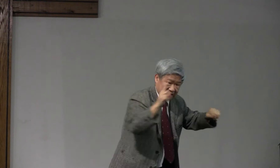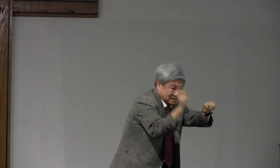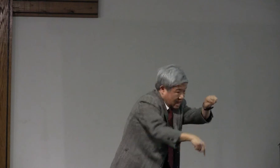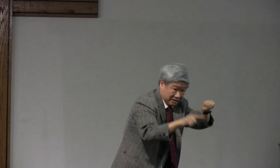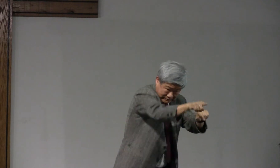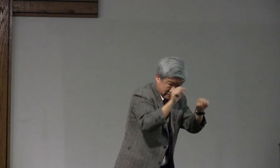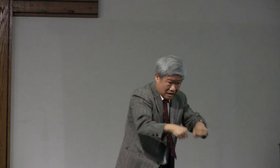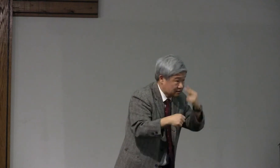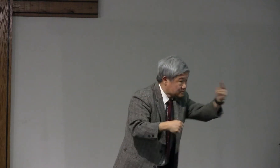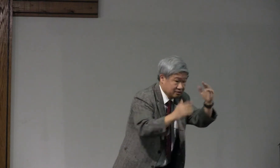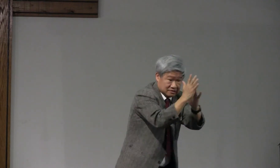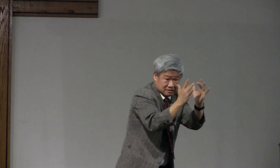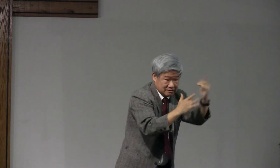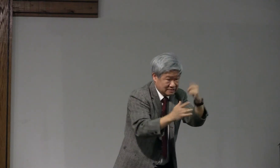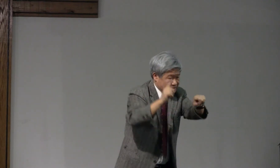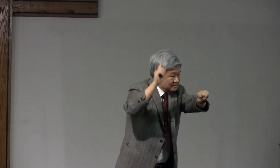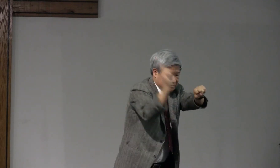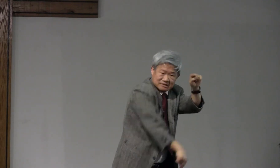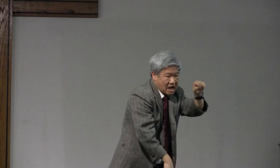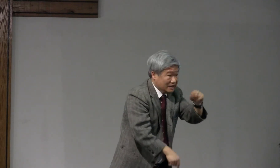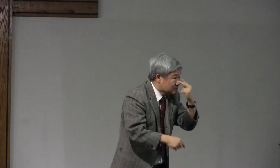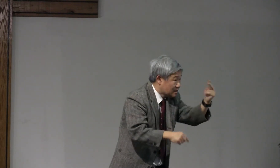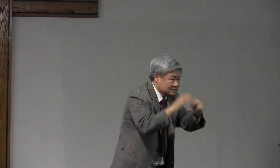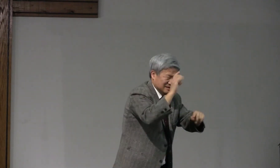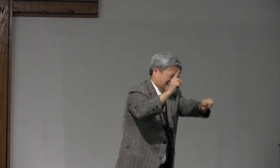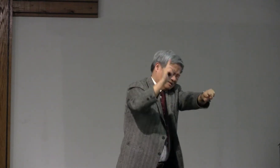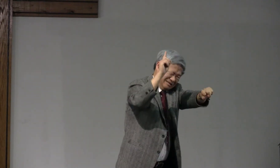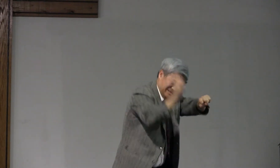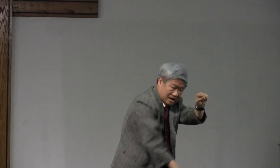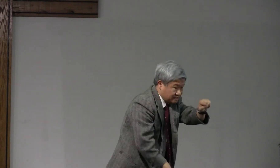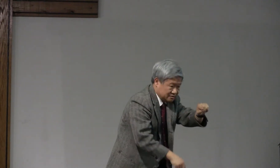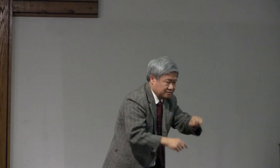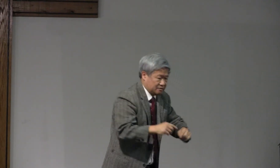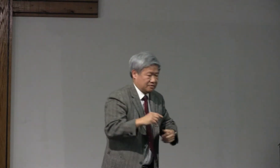flesh might not be able to see Jesus. You can't see Jesus